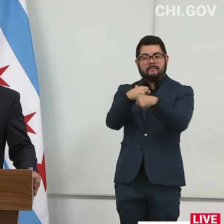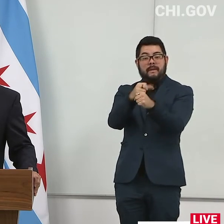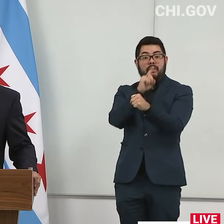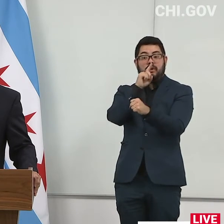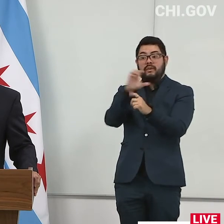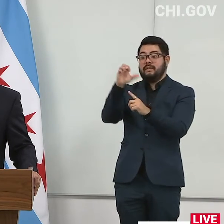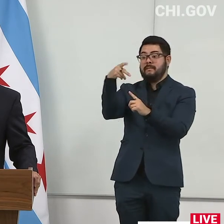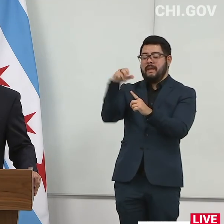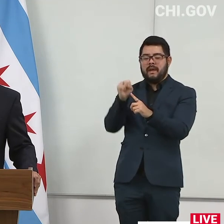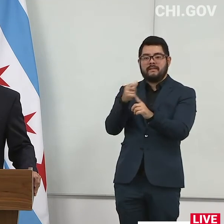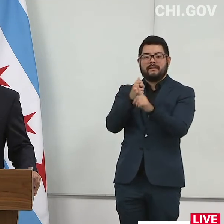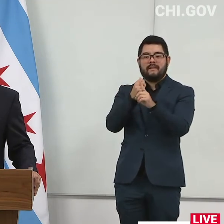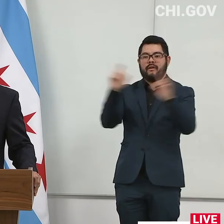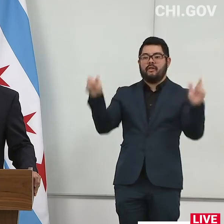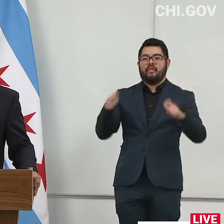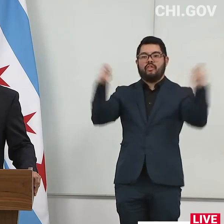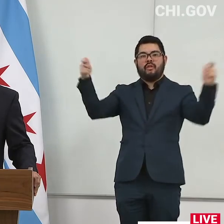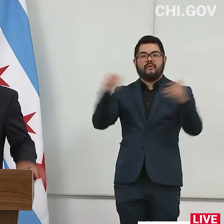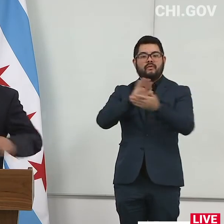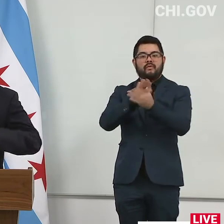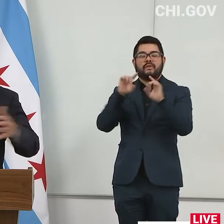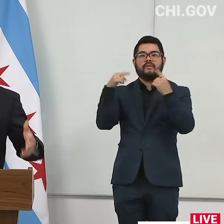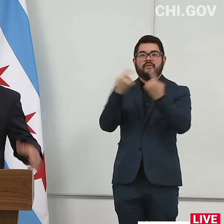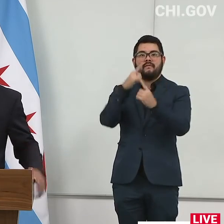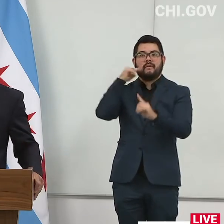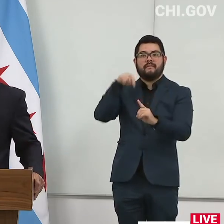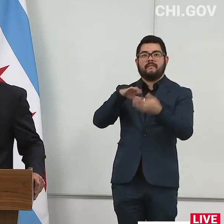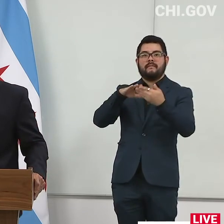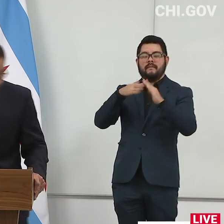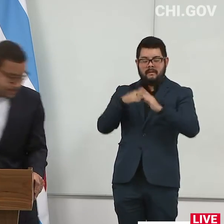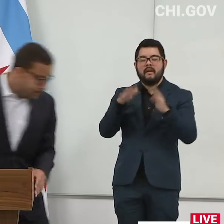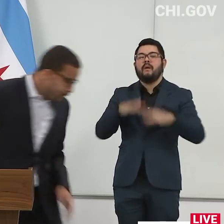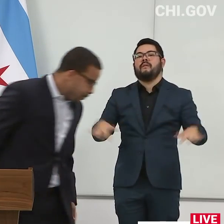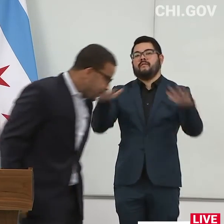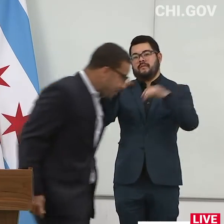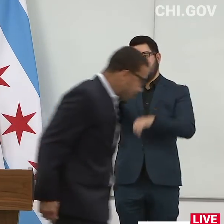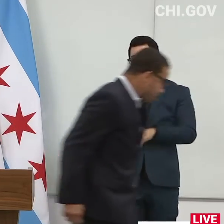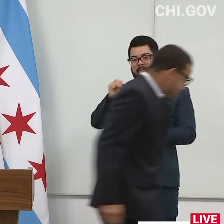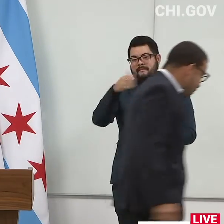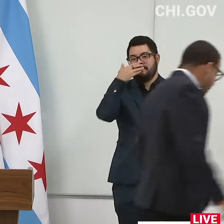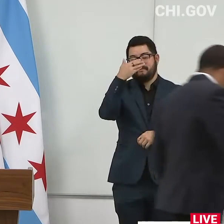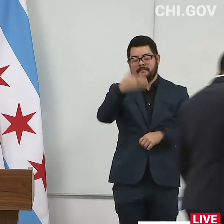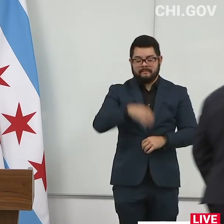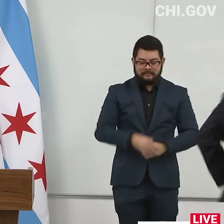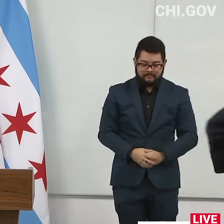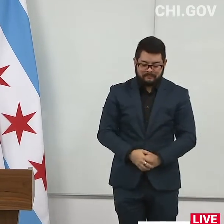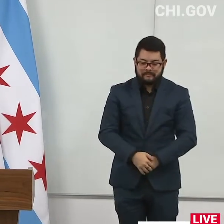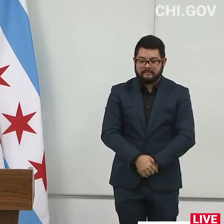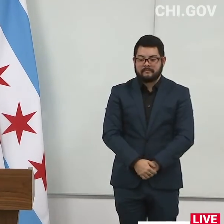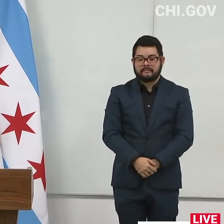best large school district in the city, in the country. Thank you.